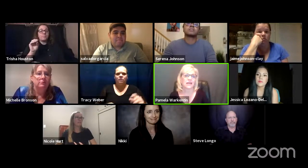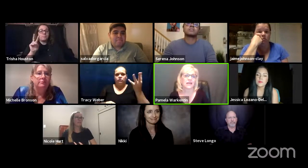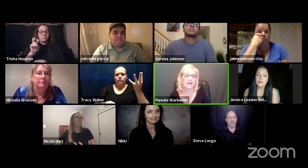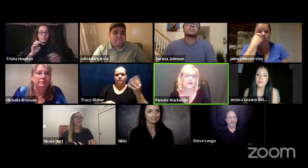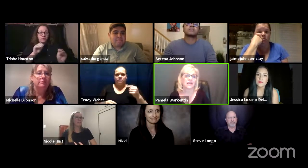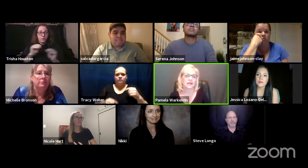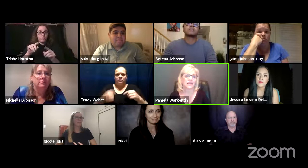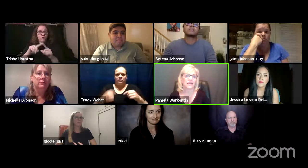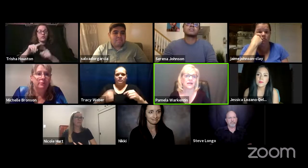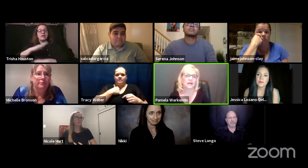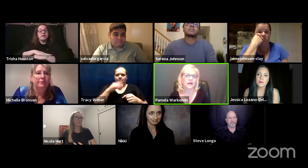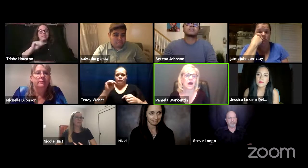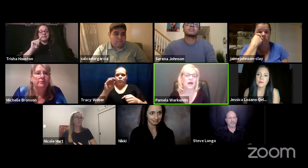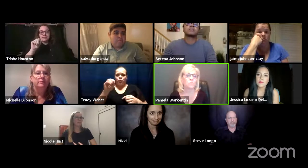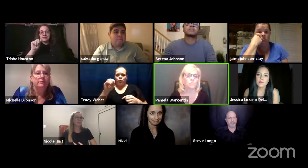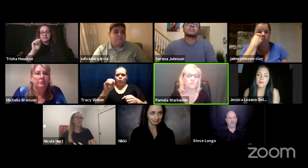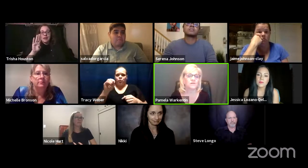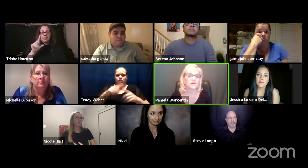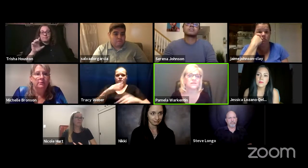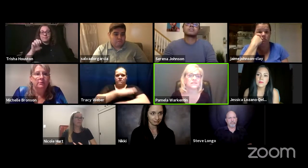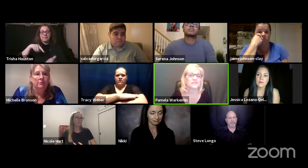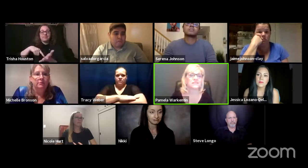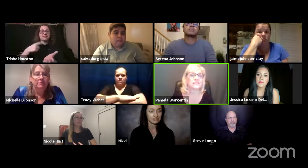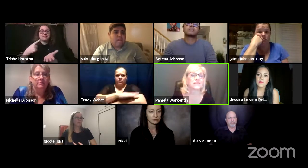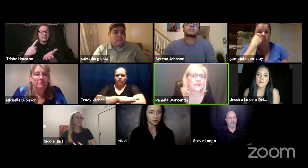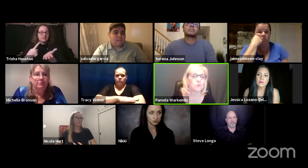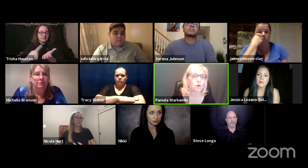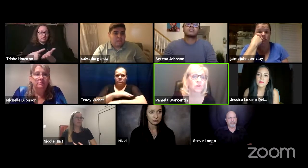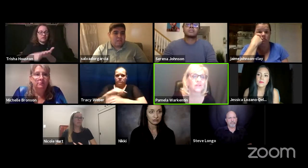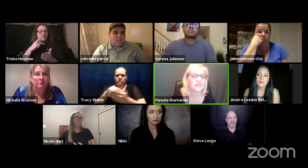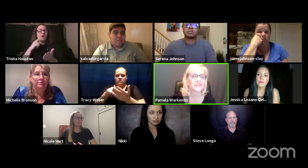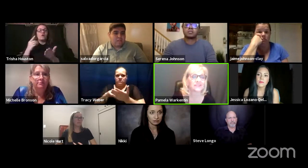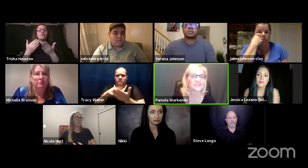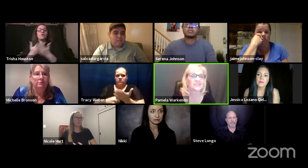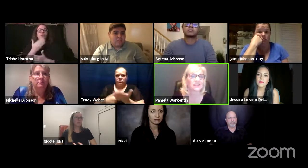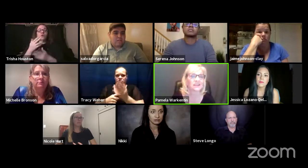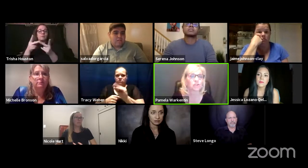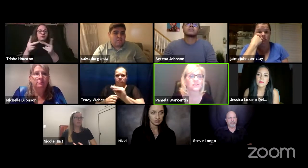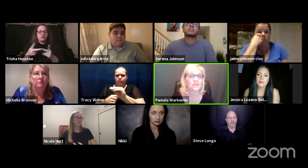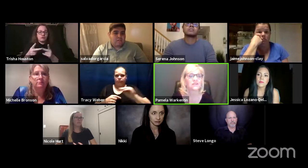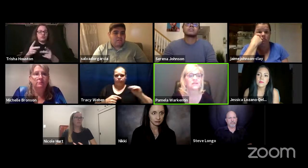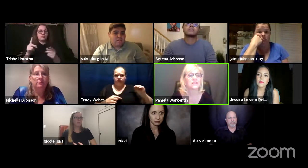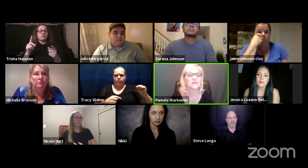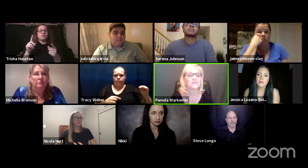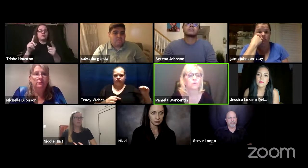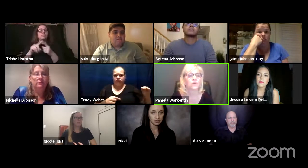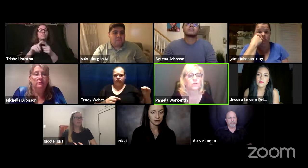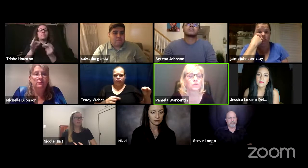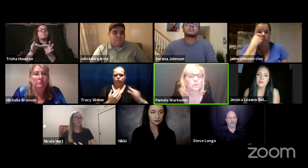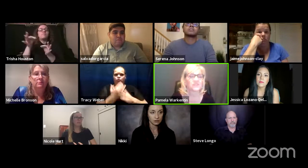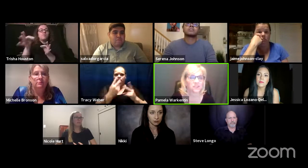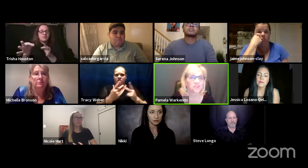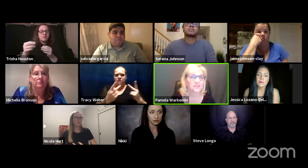I move to table this discussion for the new